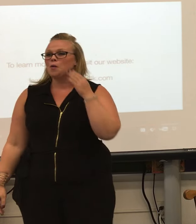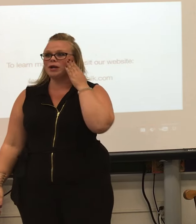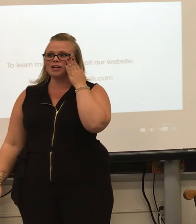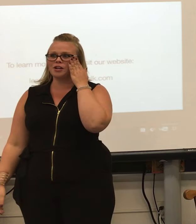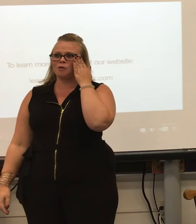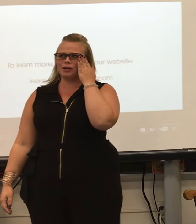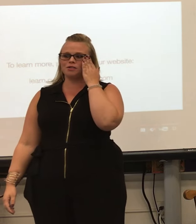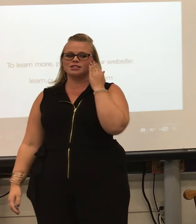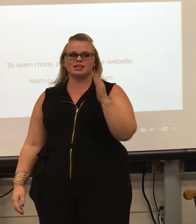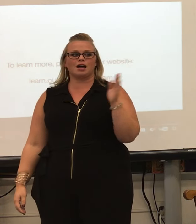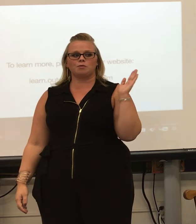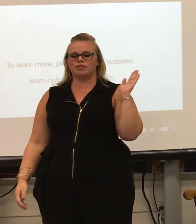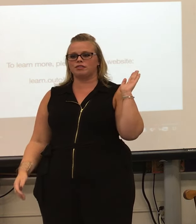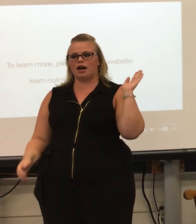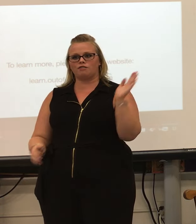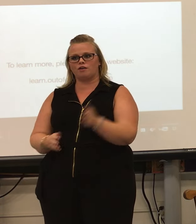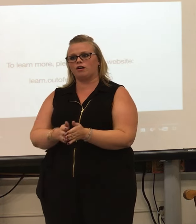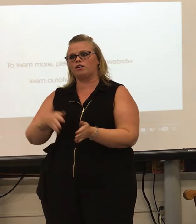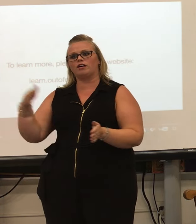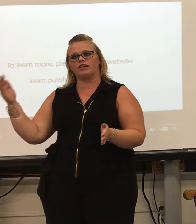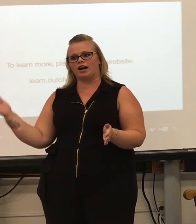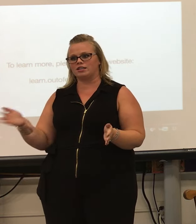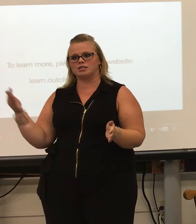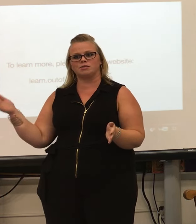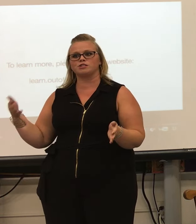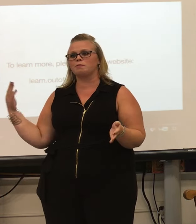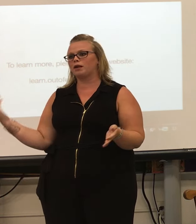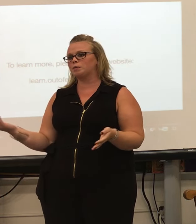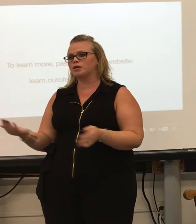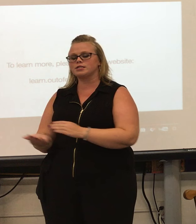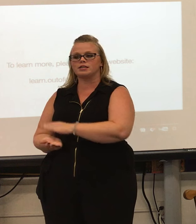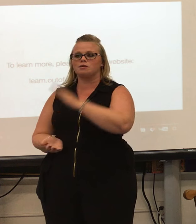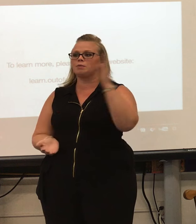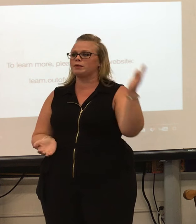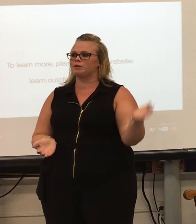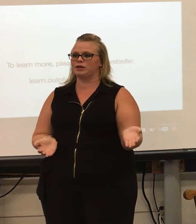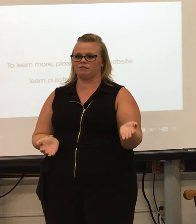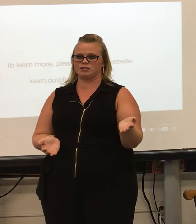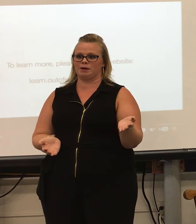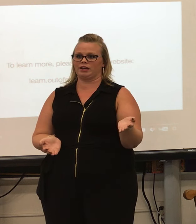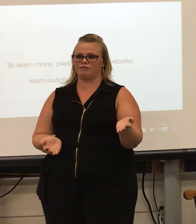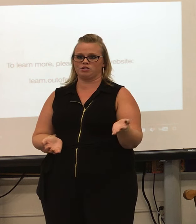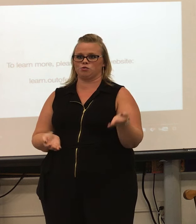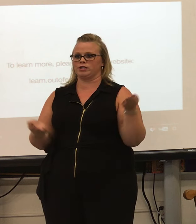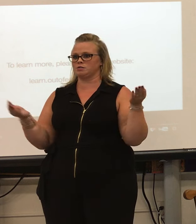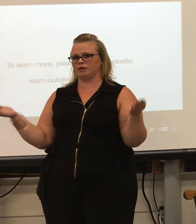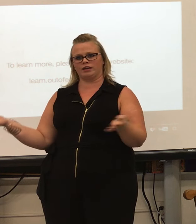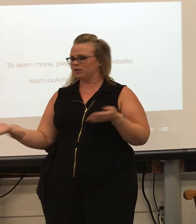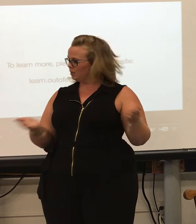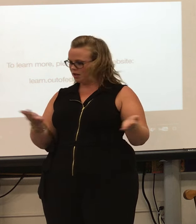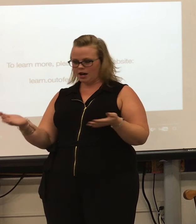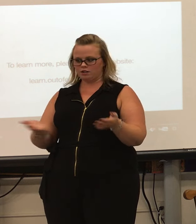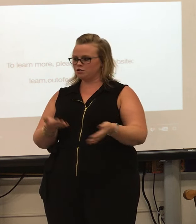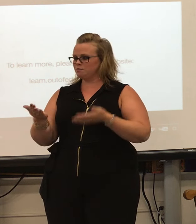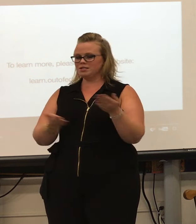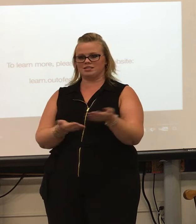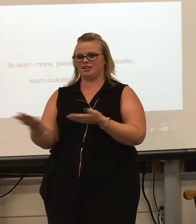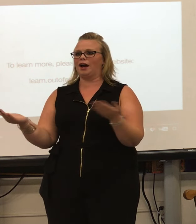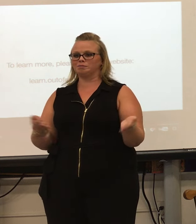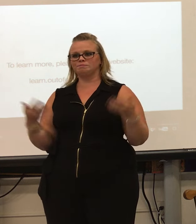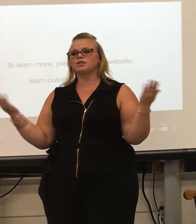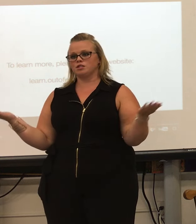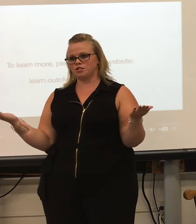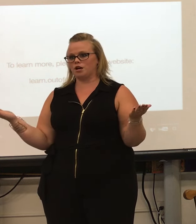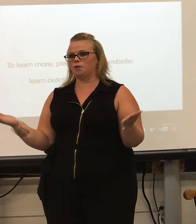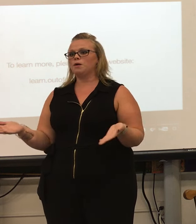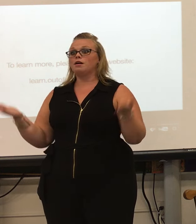welcome. We noticed that with how far along they got in some of their spelling books, and then we give spelling inventories for like hundreds.